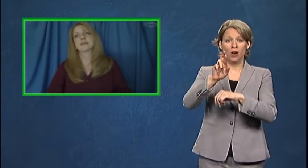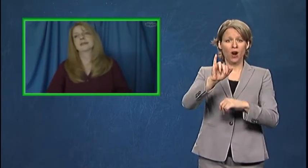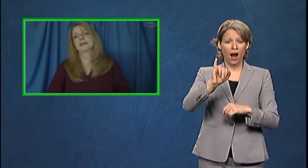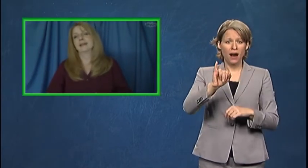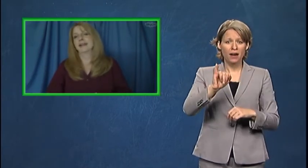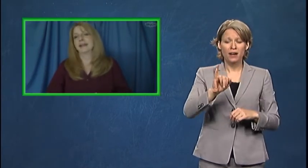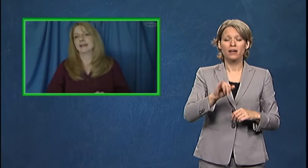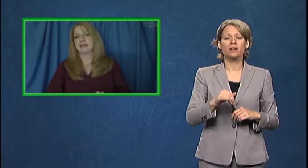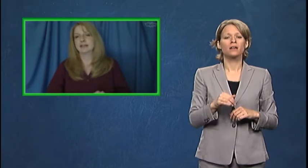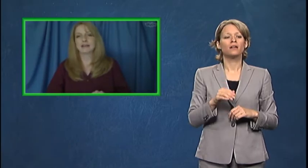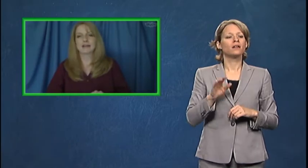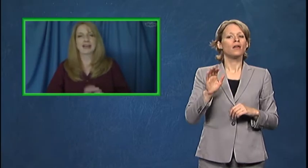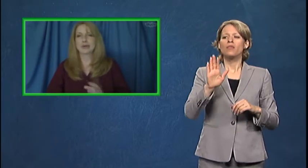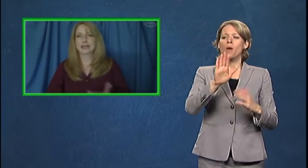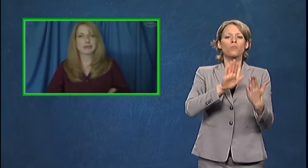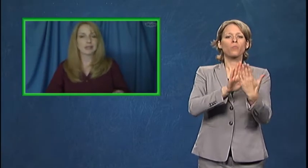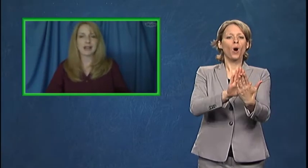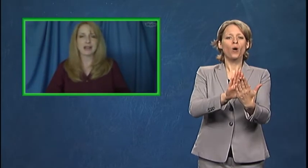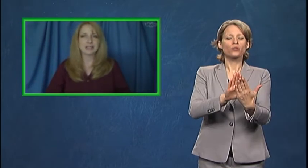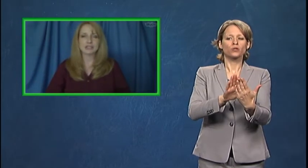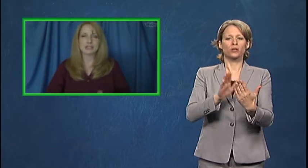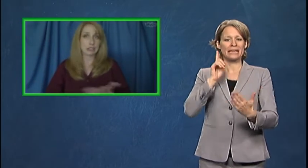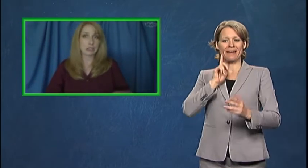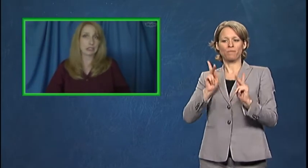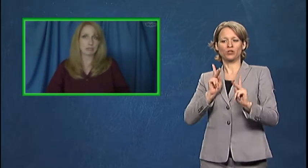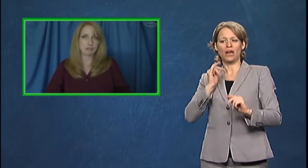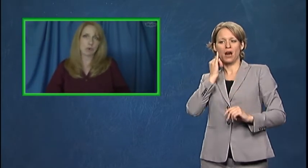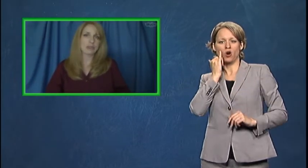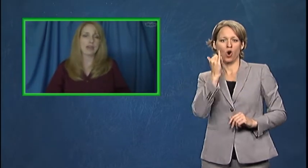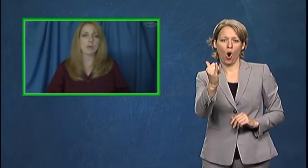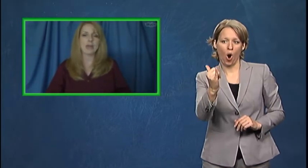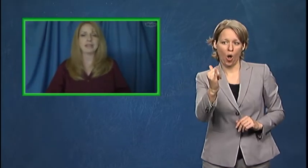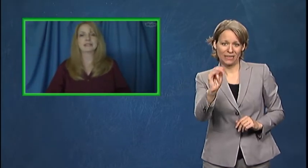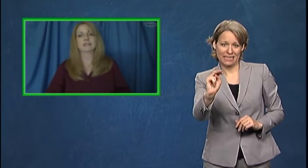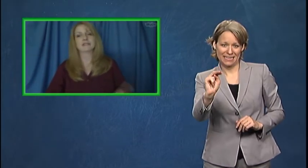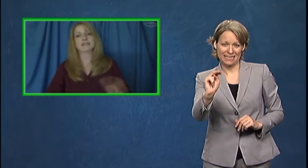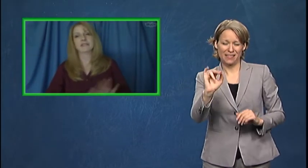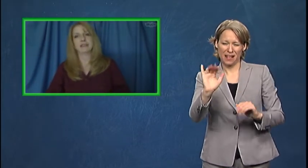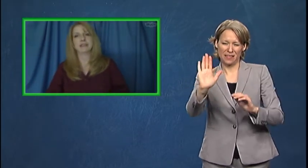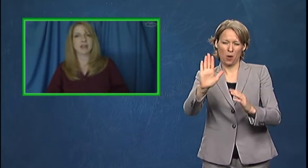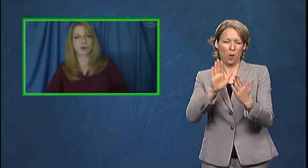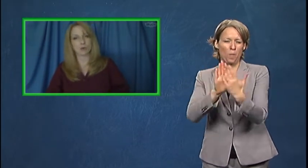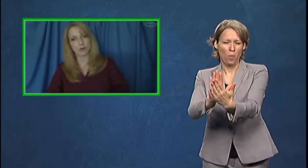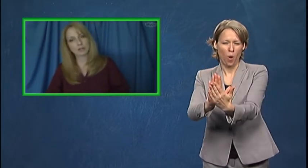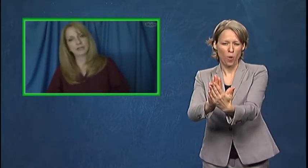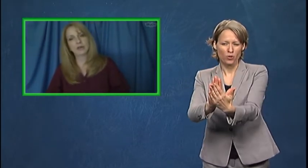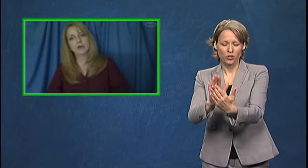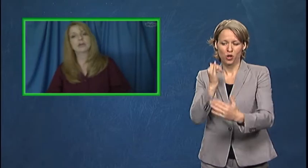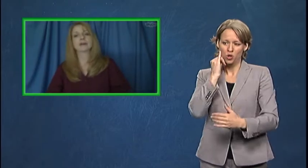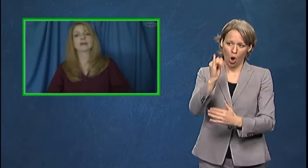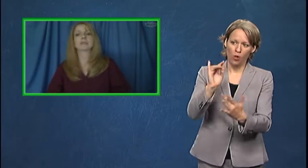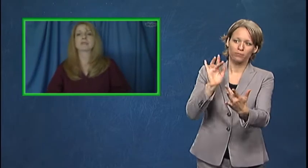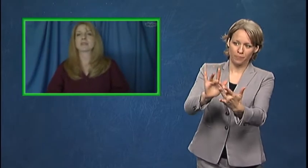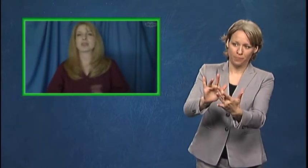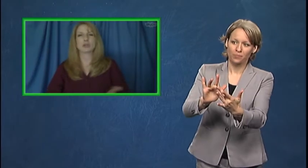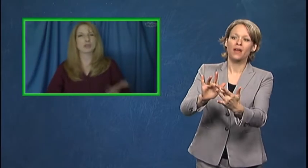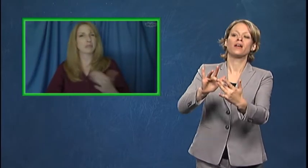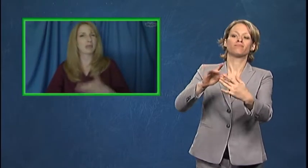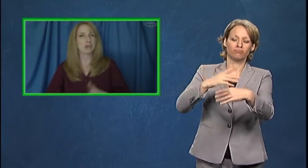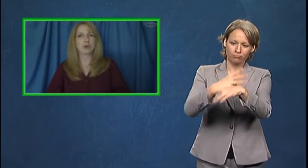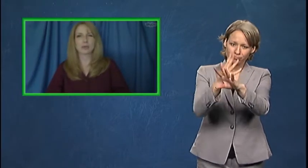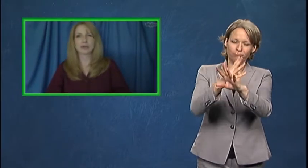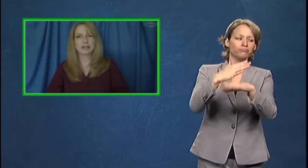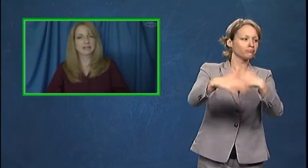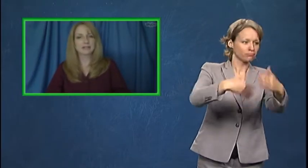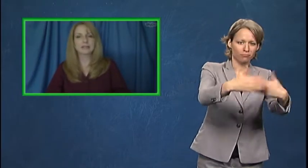basis. And I quickly realized I just couldn't work that way. It didn't fit our workflow here. It couldn't